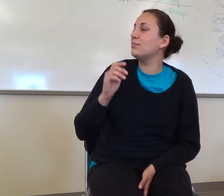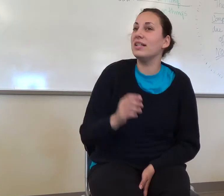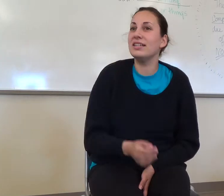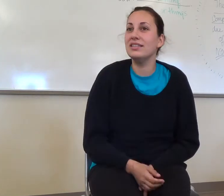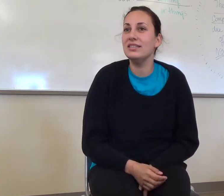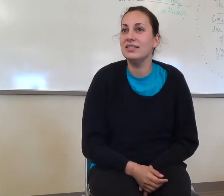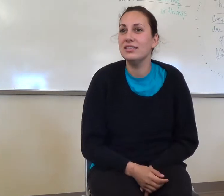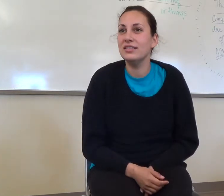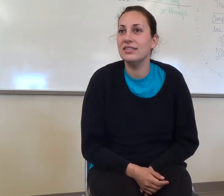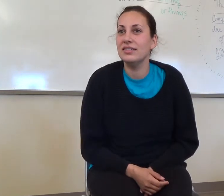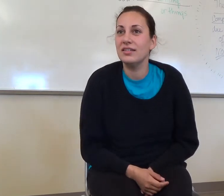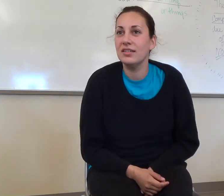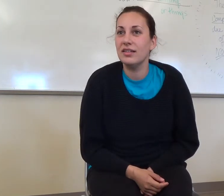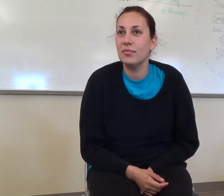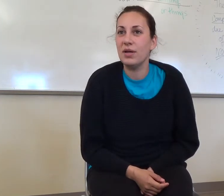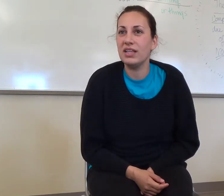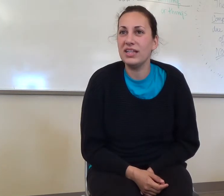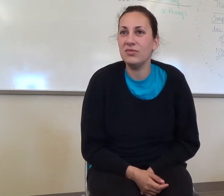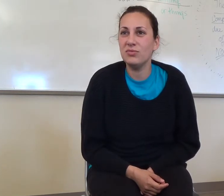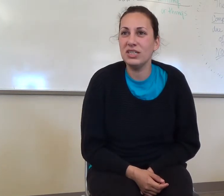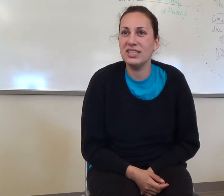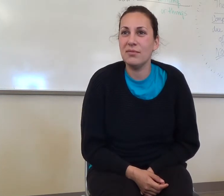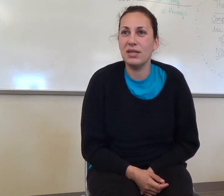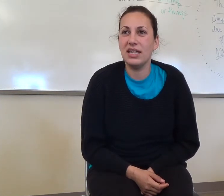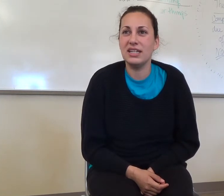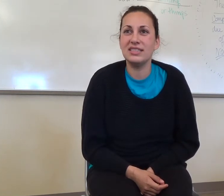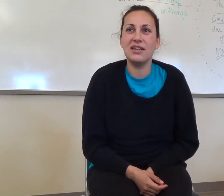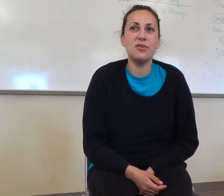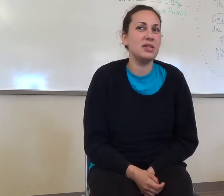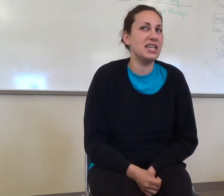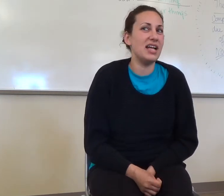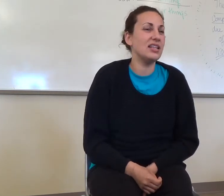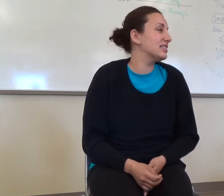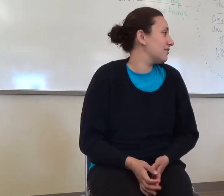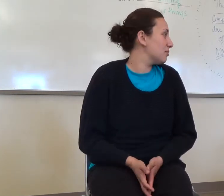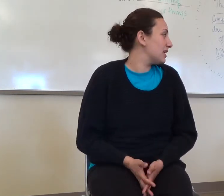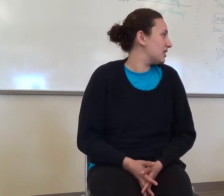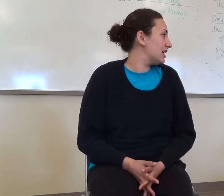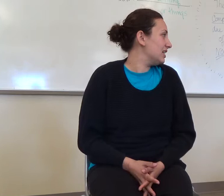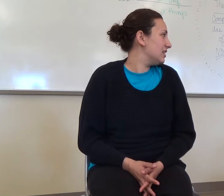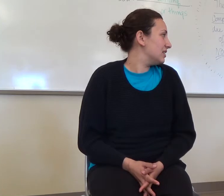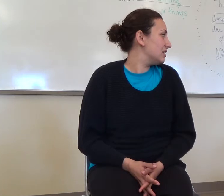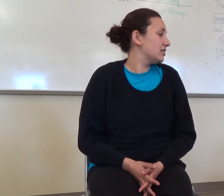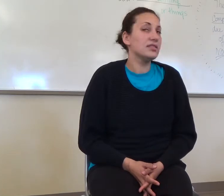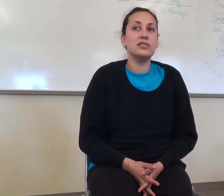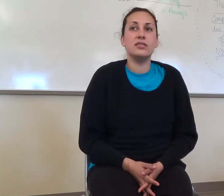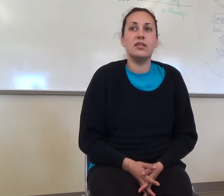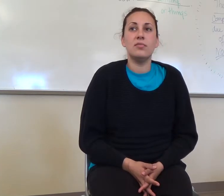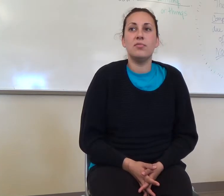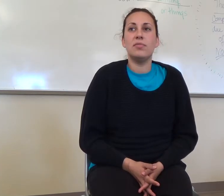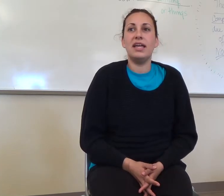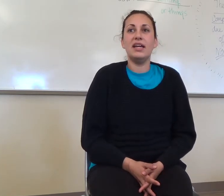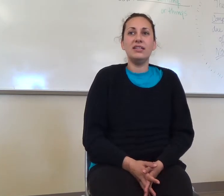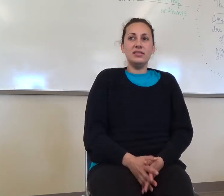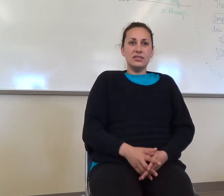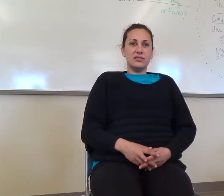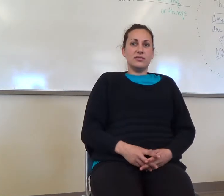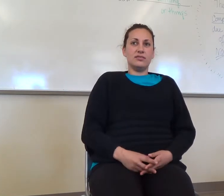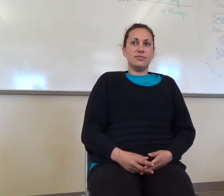bella. Bella, yeah. Bella, what does that mean? Is that from is that from Italy? Bella. Yeah, bella. The bella? Two L's are pronounced